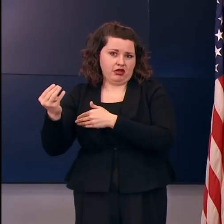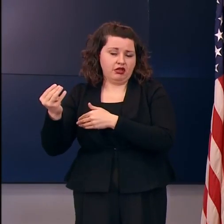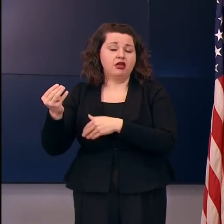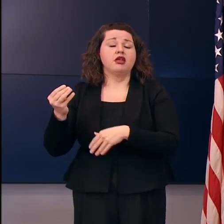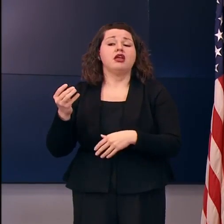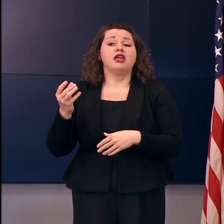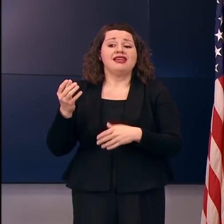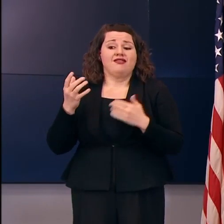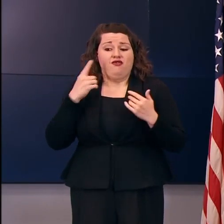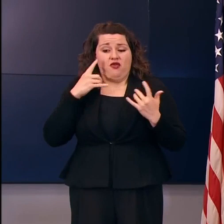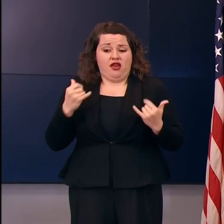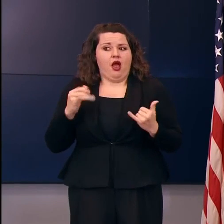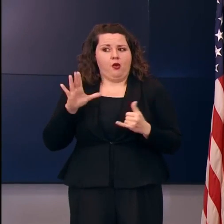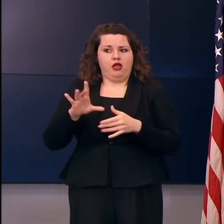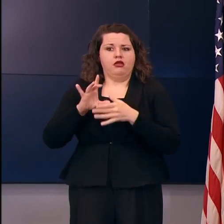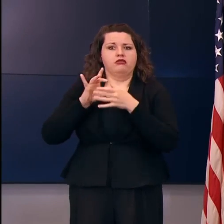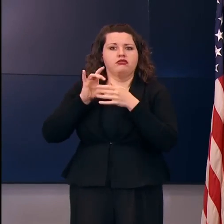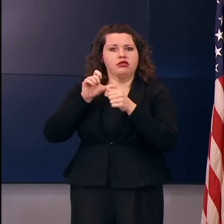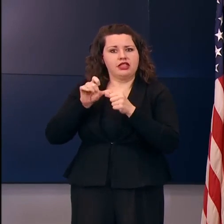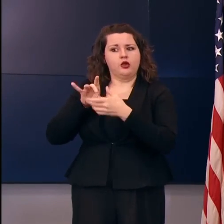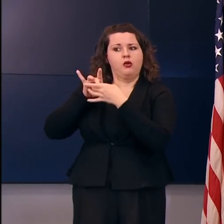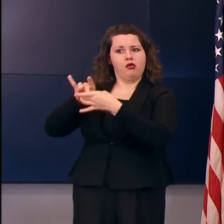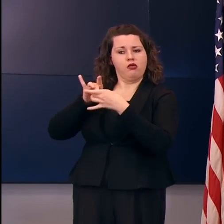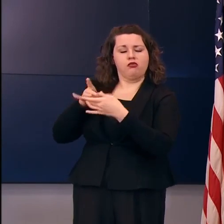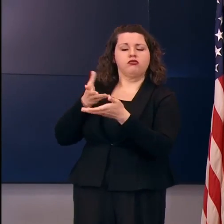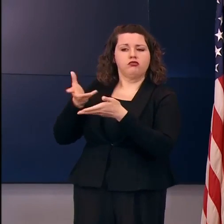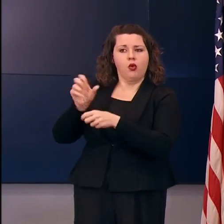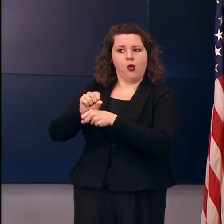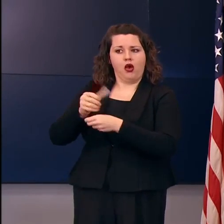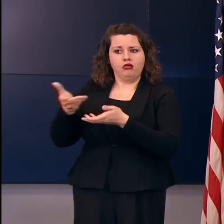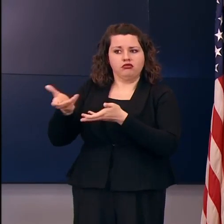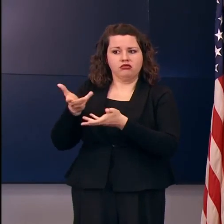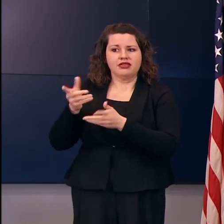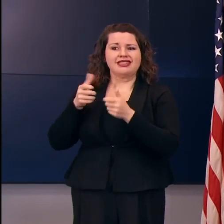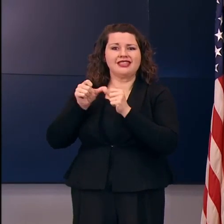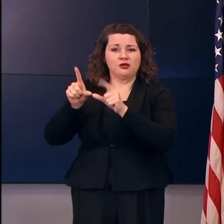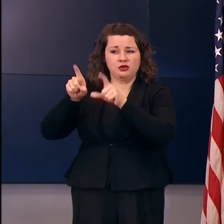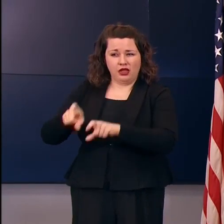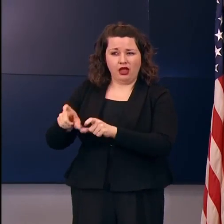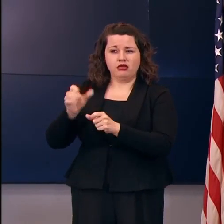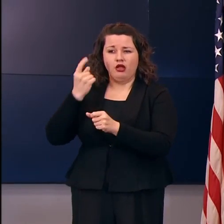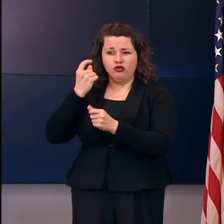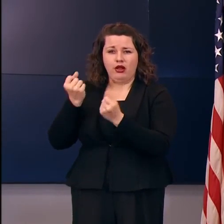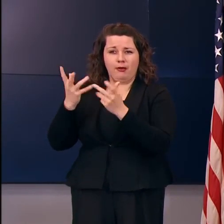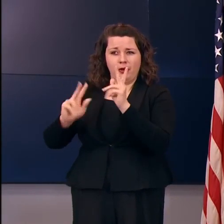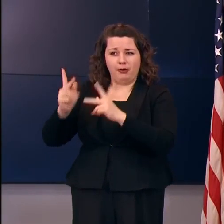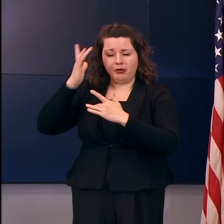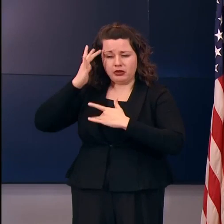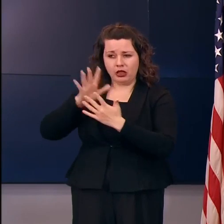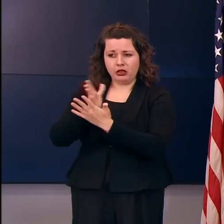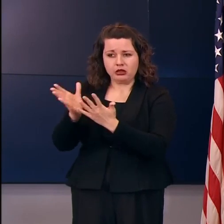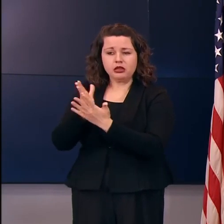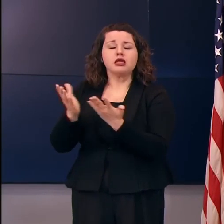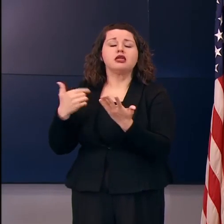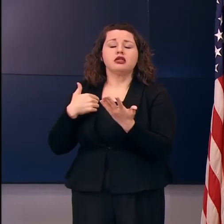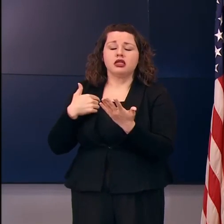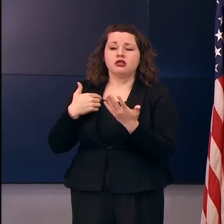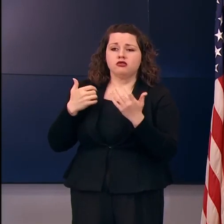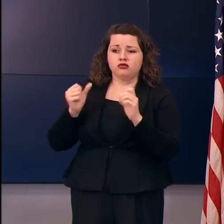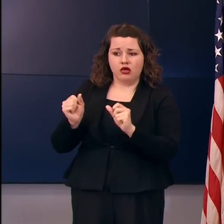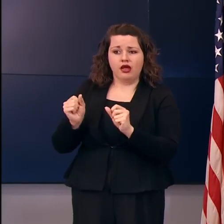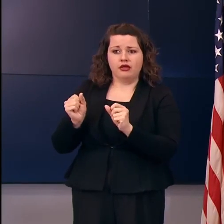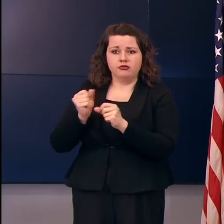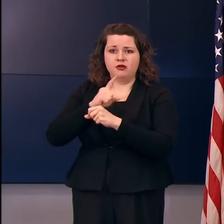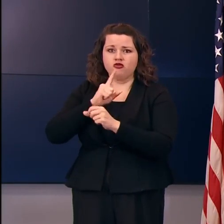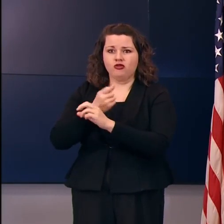meantime, we're going to continue to work with them, continue to test, continue to understand what the scope of that looks like, and how we can, do everything we can to do that in a